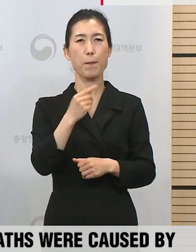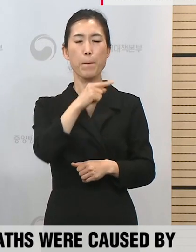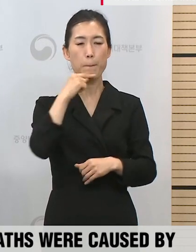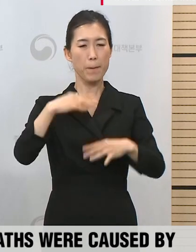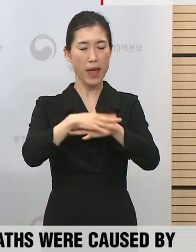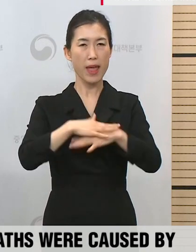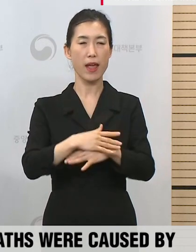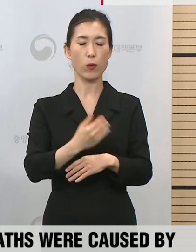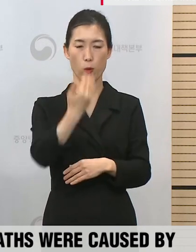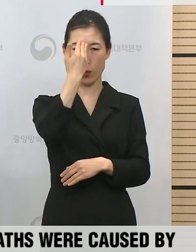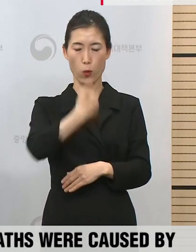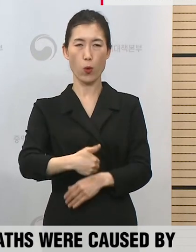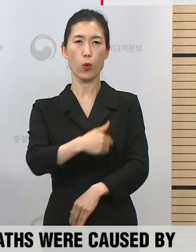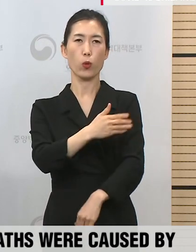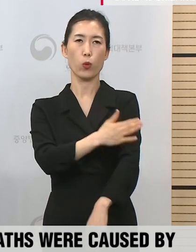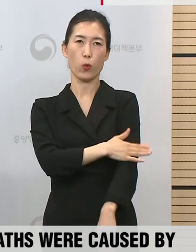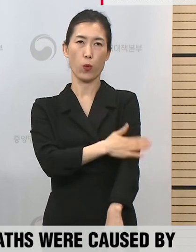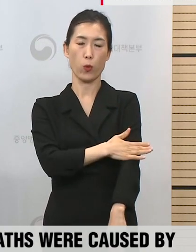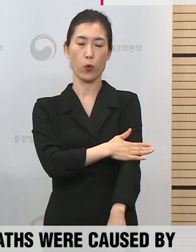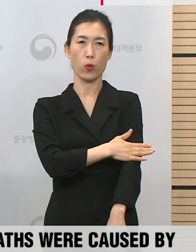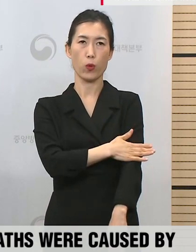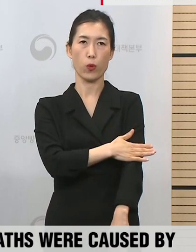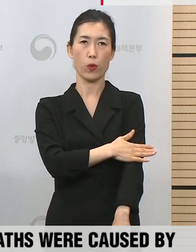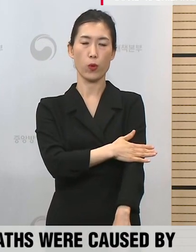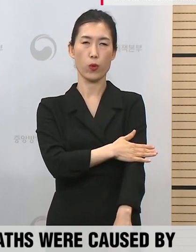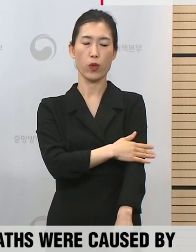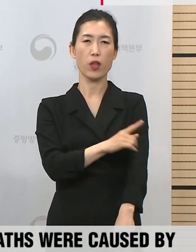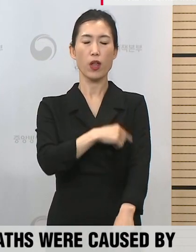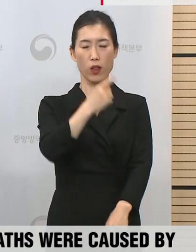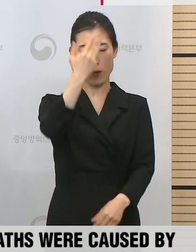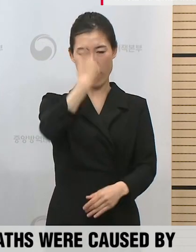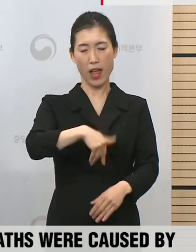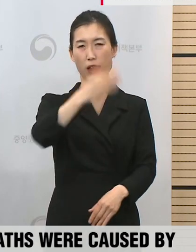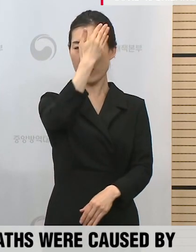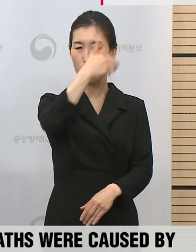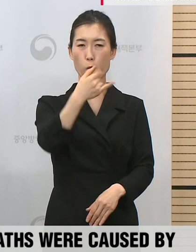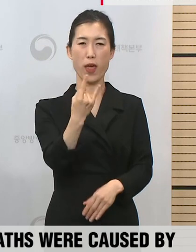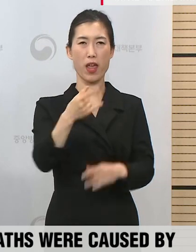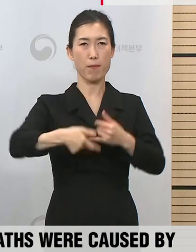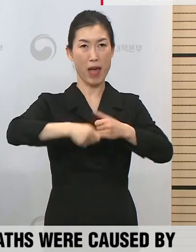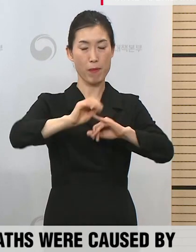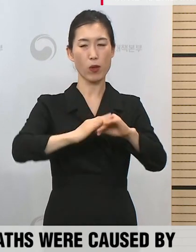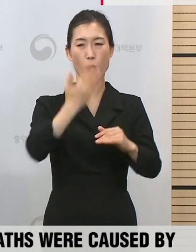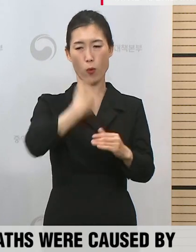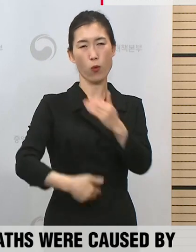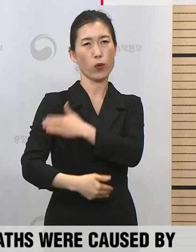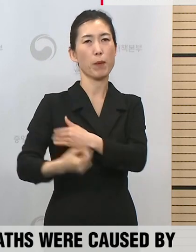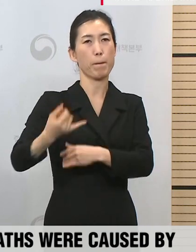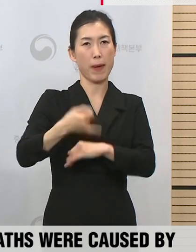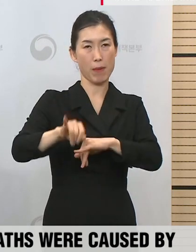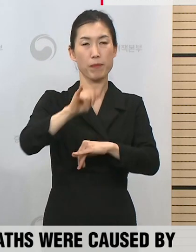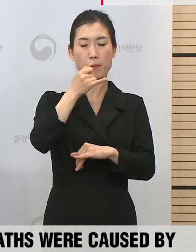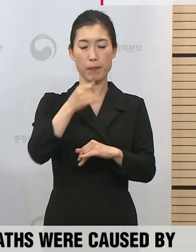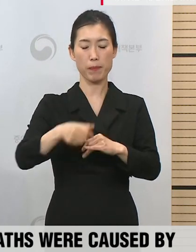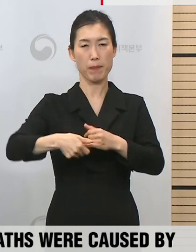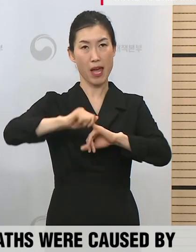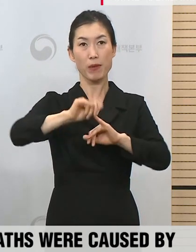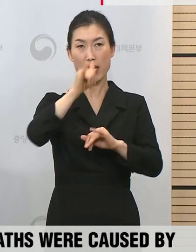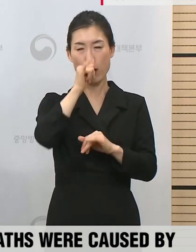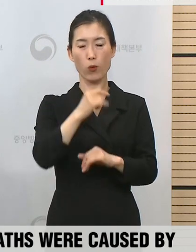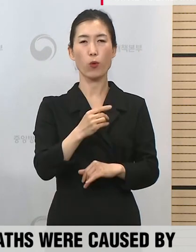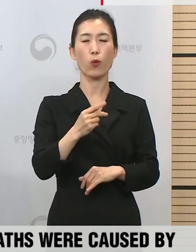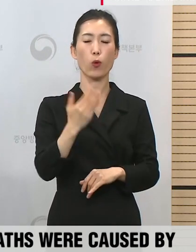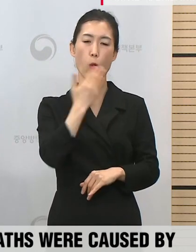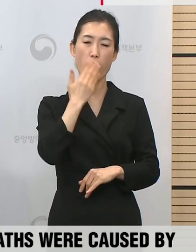also had medical illnesses, underlying medical illnesses as well, and also had the paralysis on the